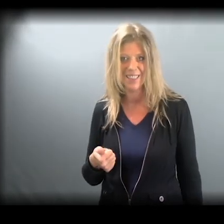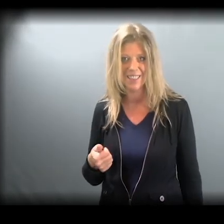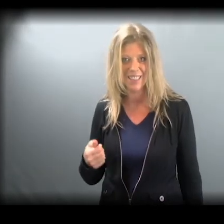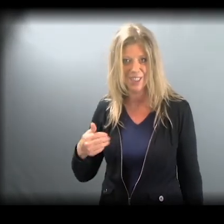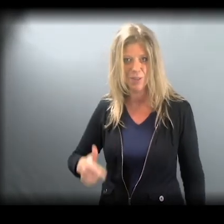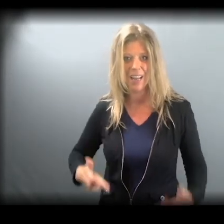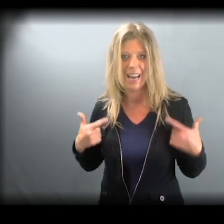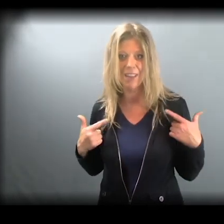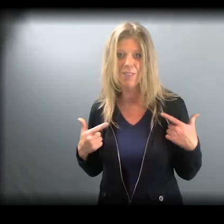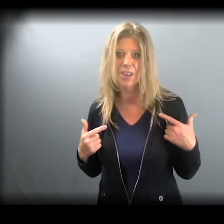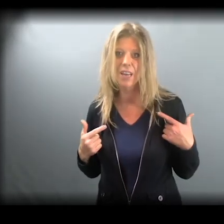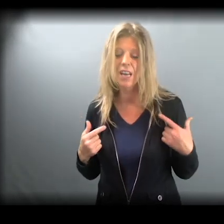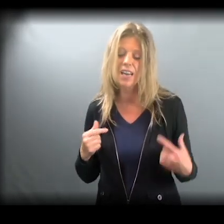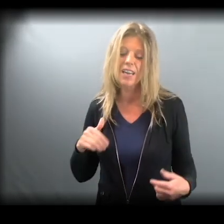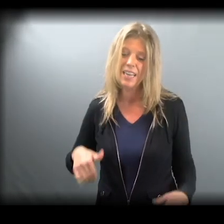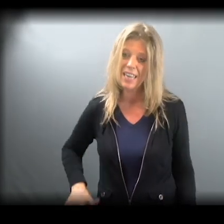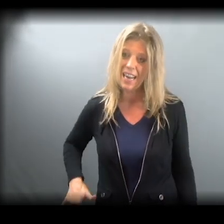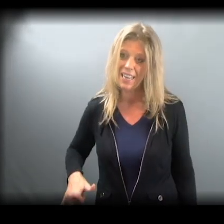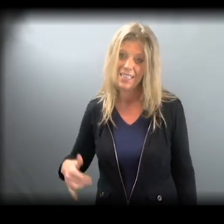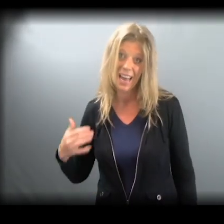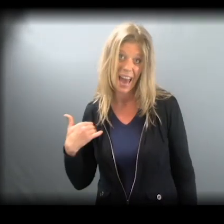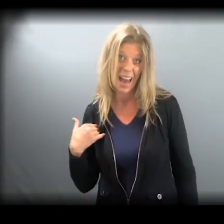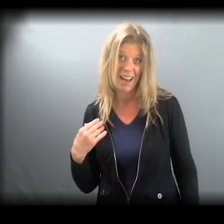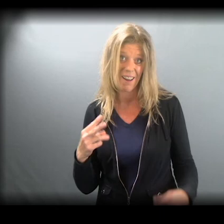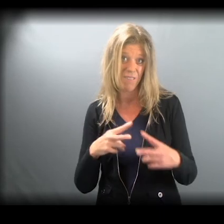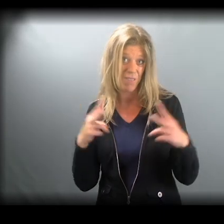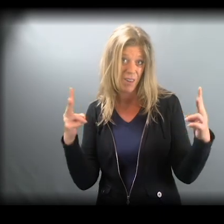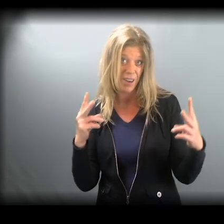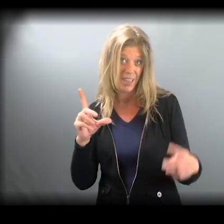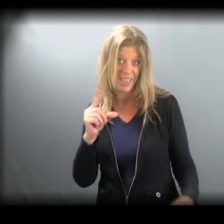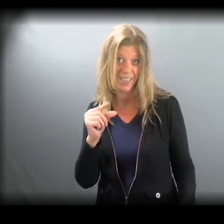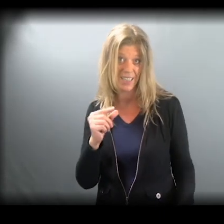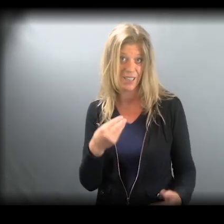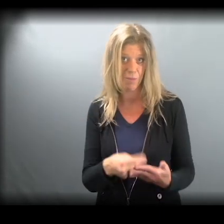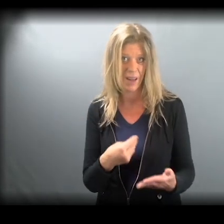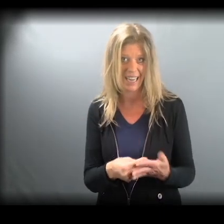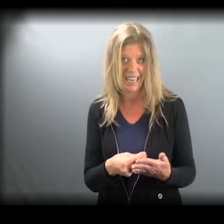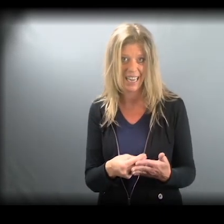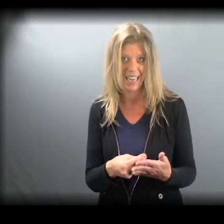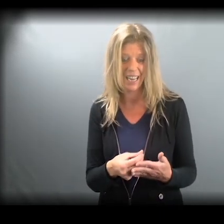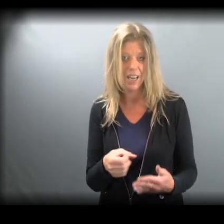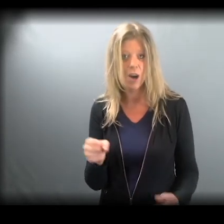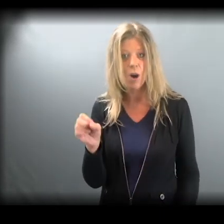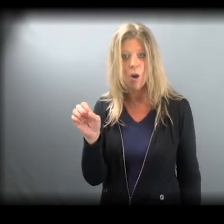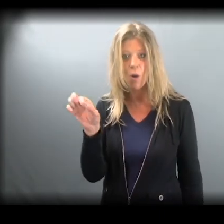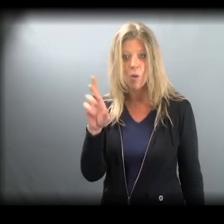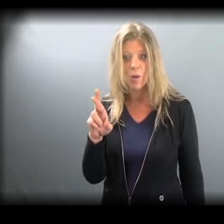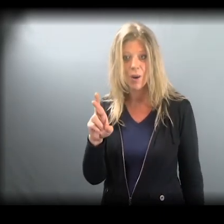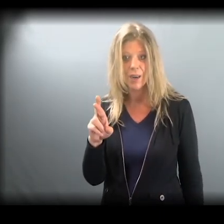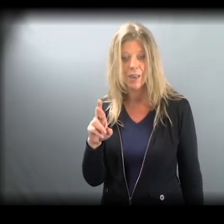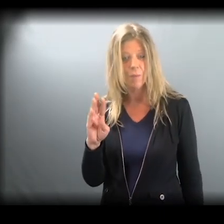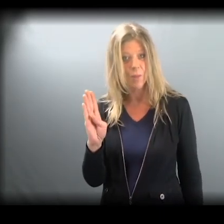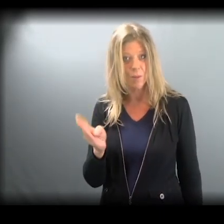answers to life, yet have very little money? Or